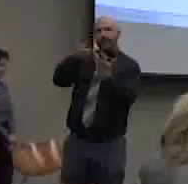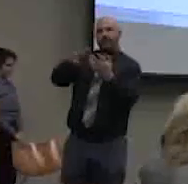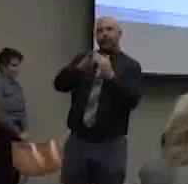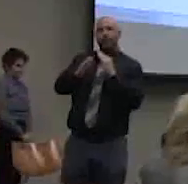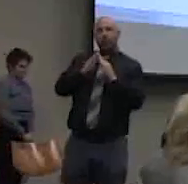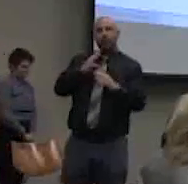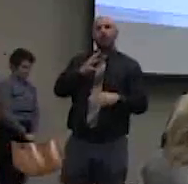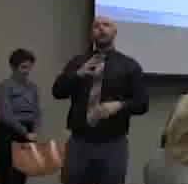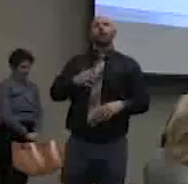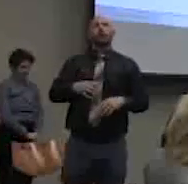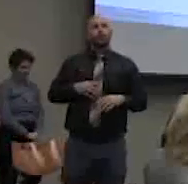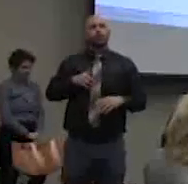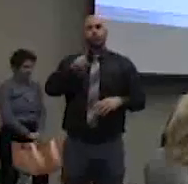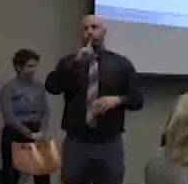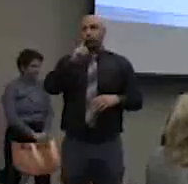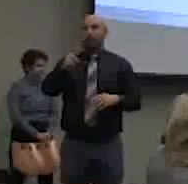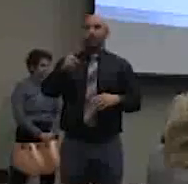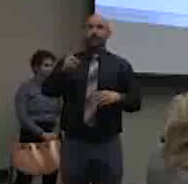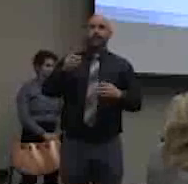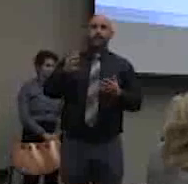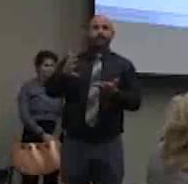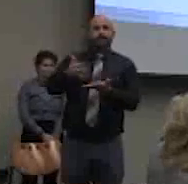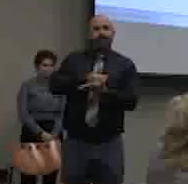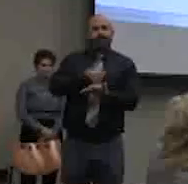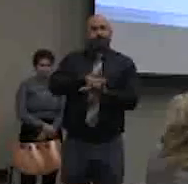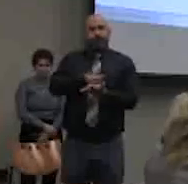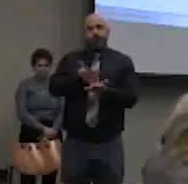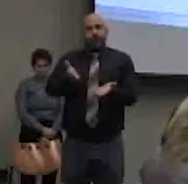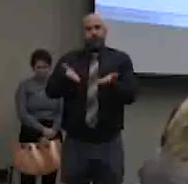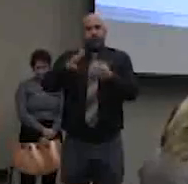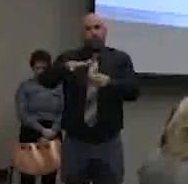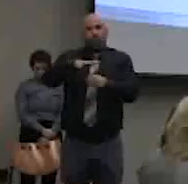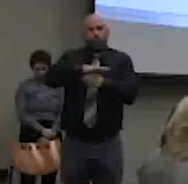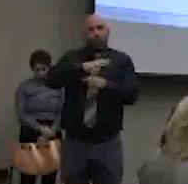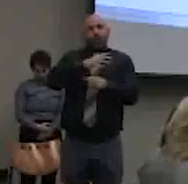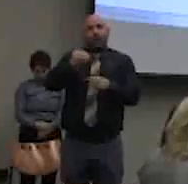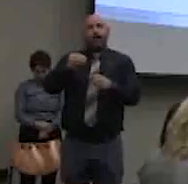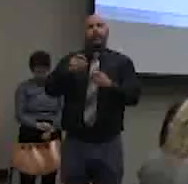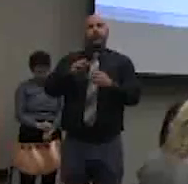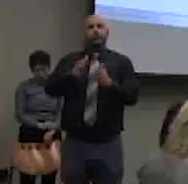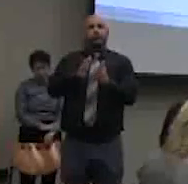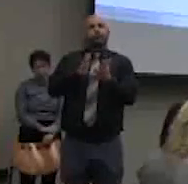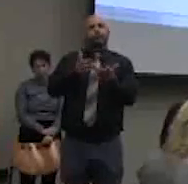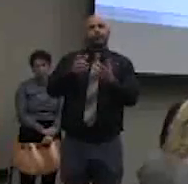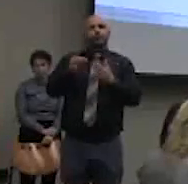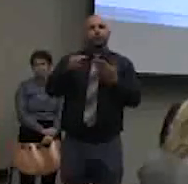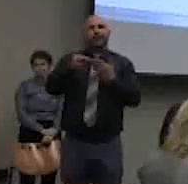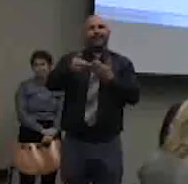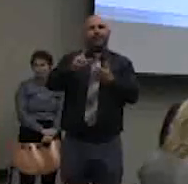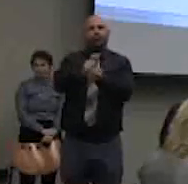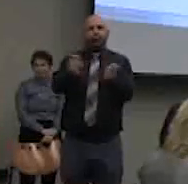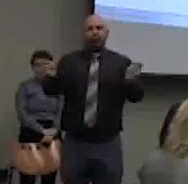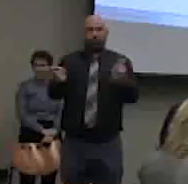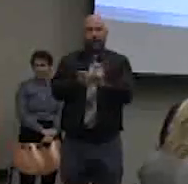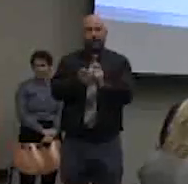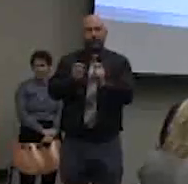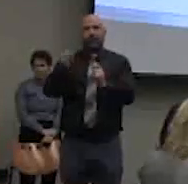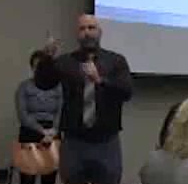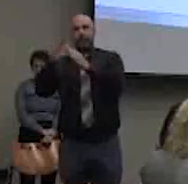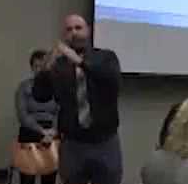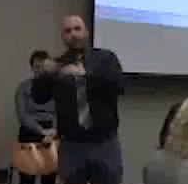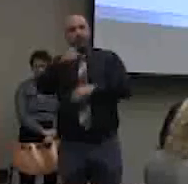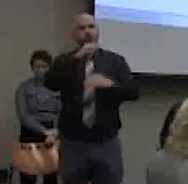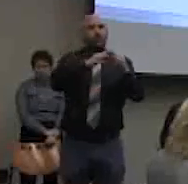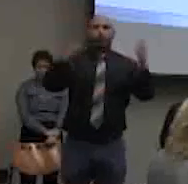community, frankly, to raise local funds to help support that work and to drive change in a more nuanced way, community to community. Because